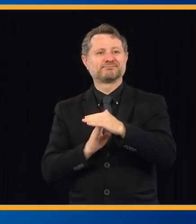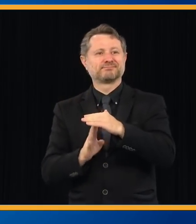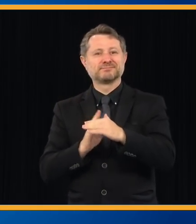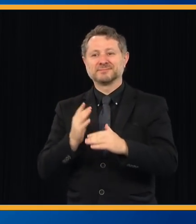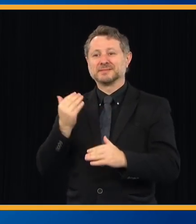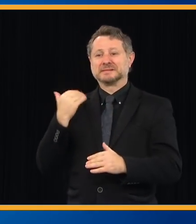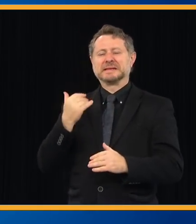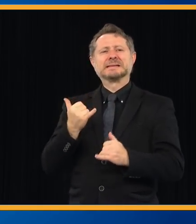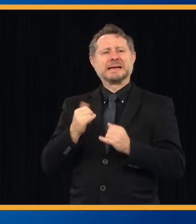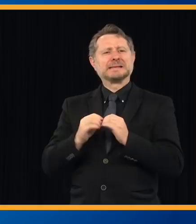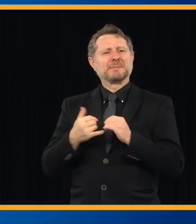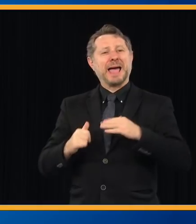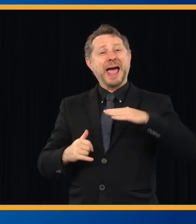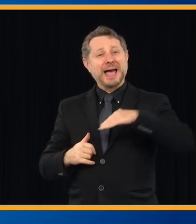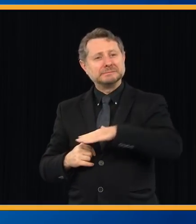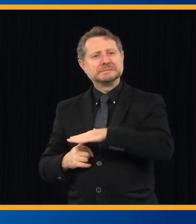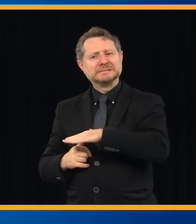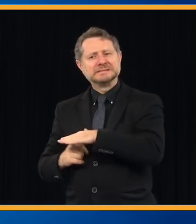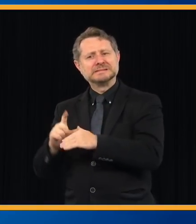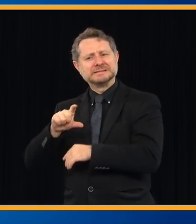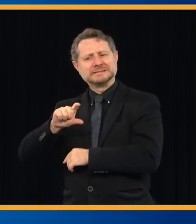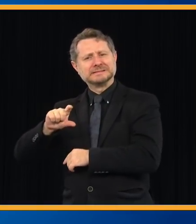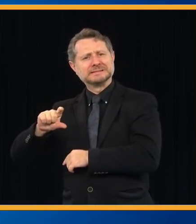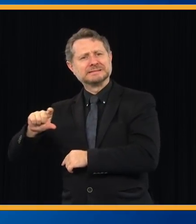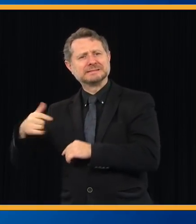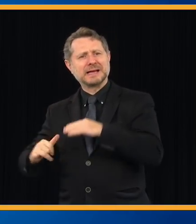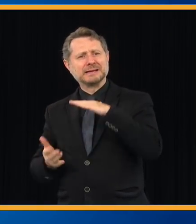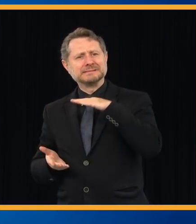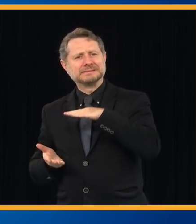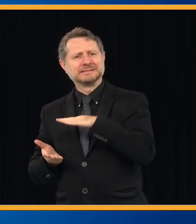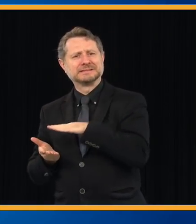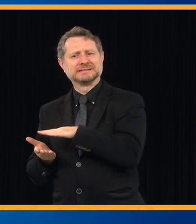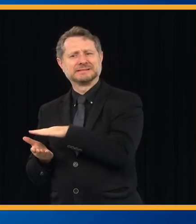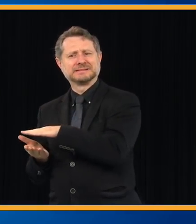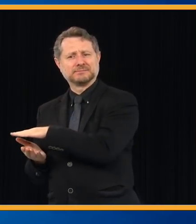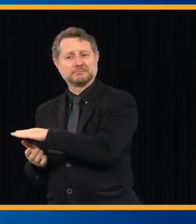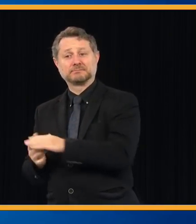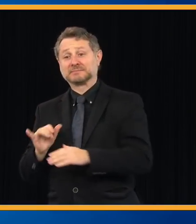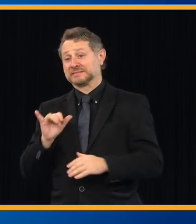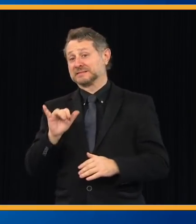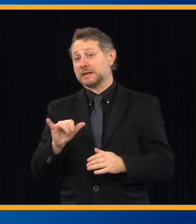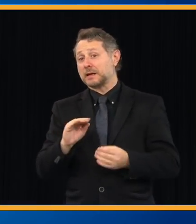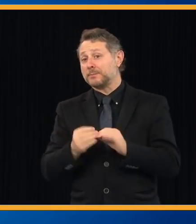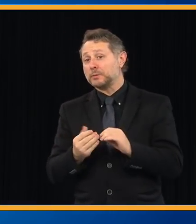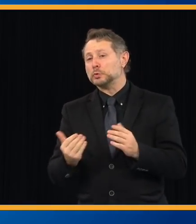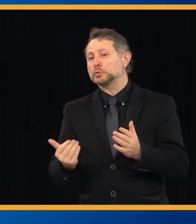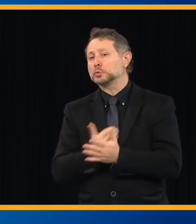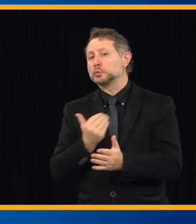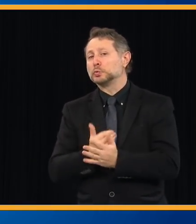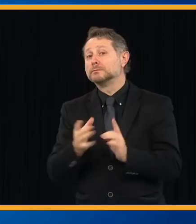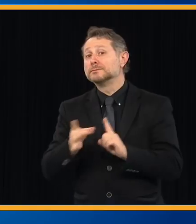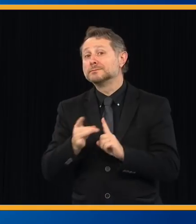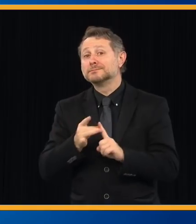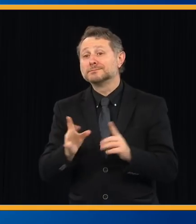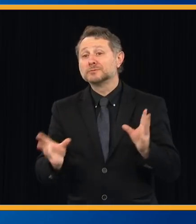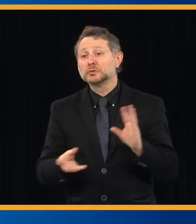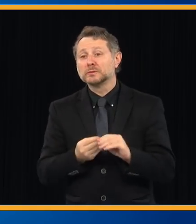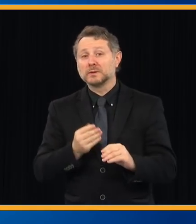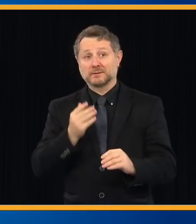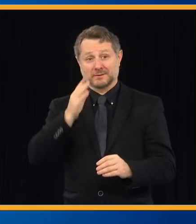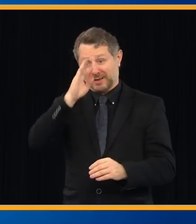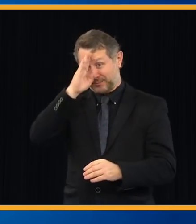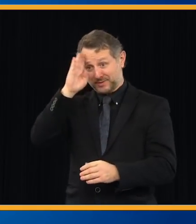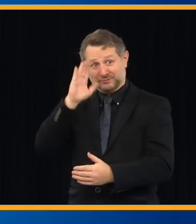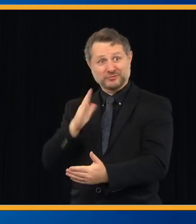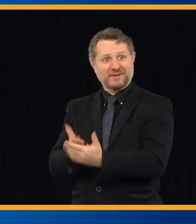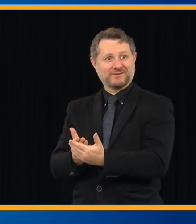flat, has been flat for a few days. These are the number of new cases that are coming in the door every day, or people who